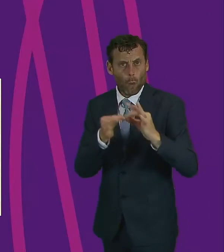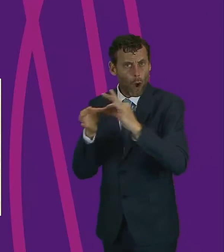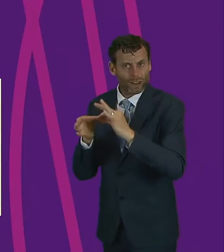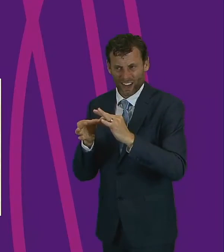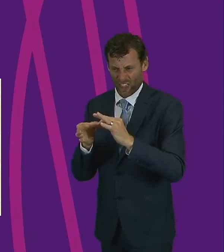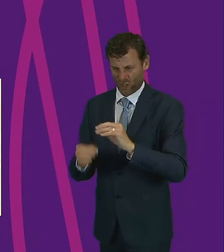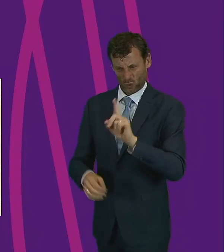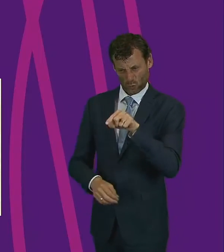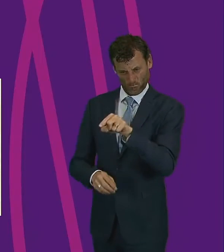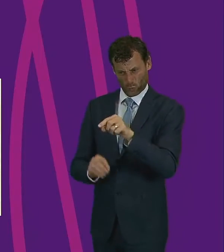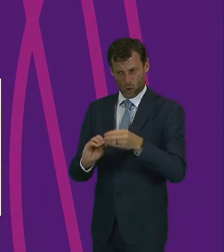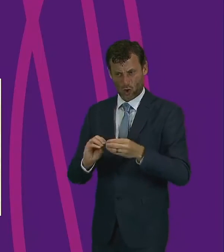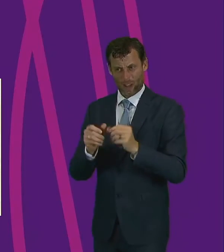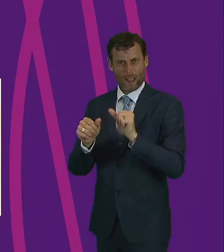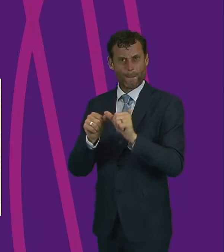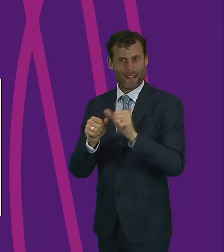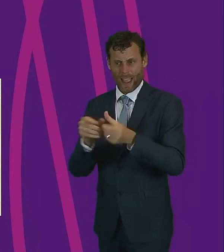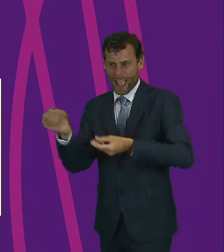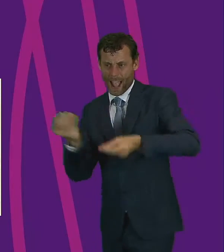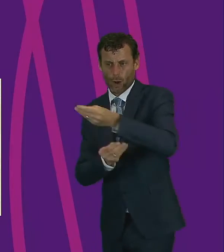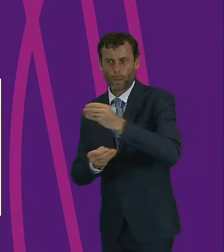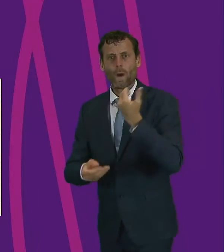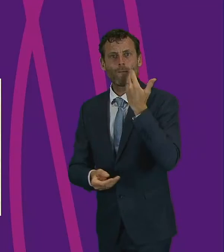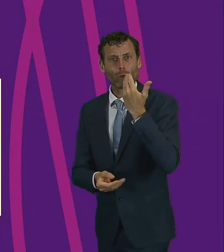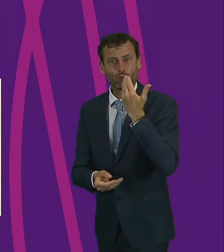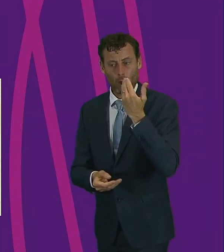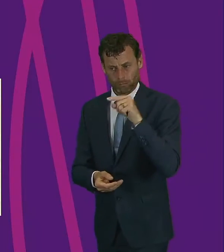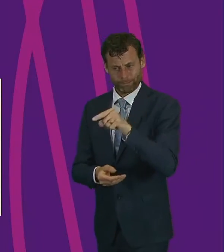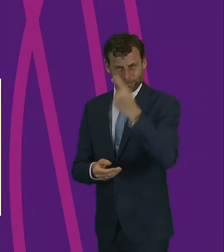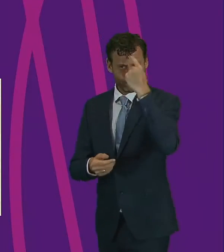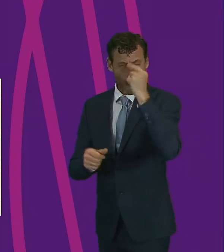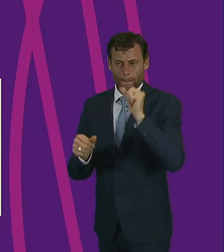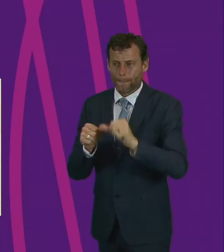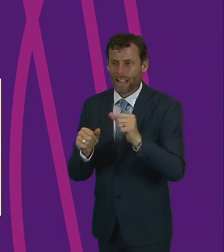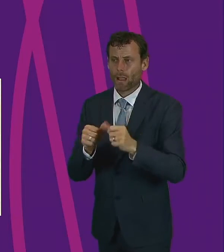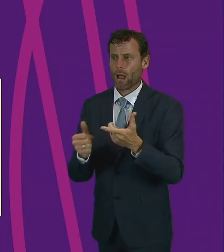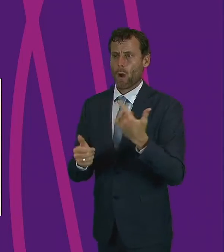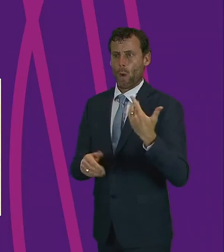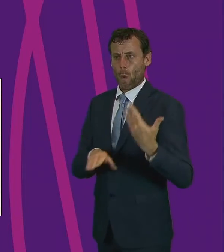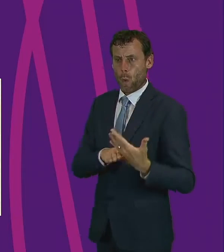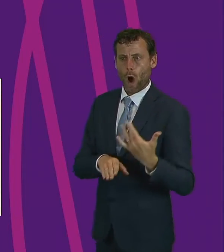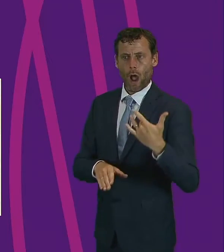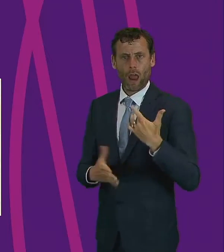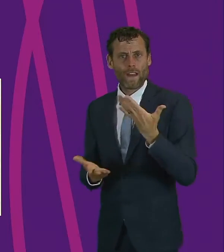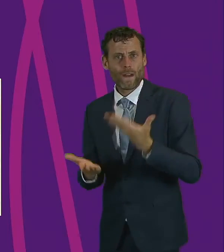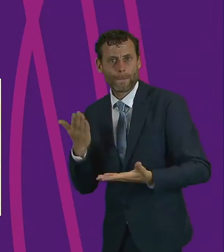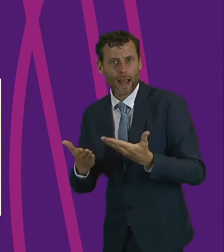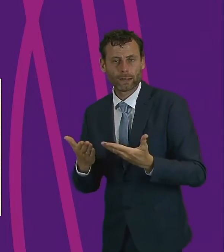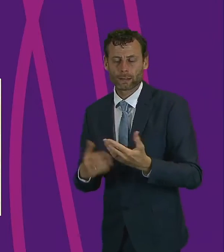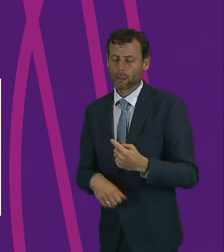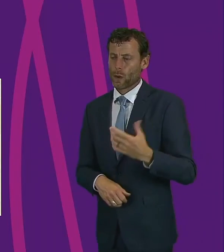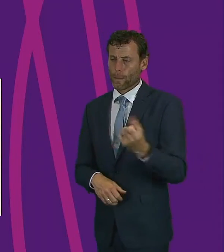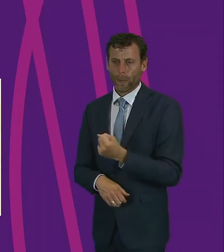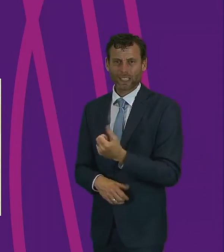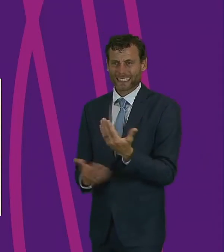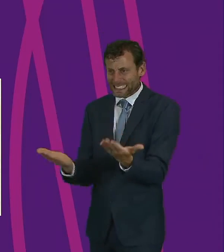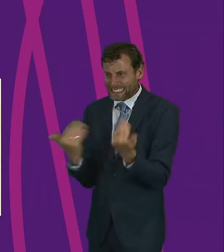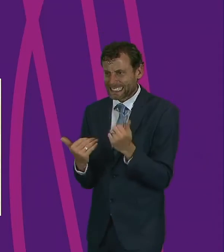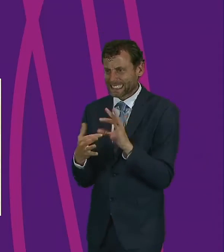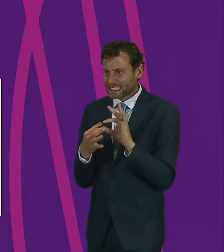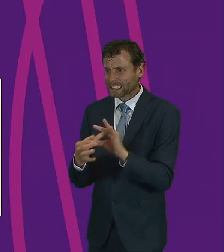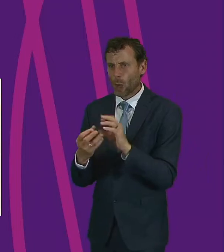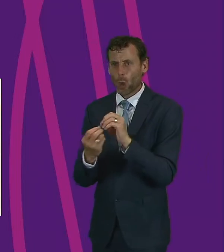better balance of work and well-being. We must mobilise all the significant talent, experience and thinking that exists